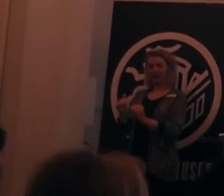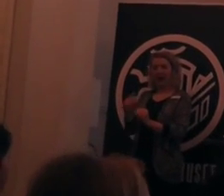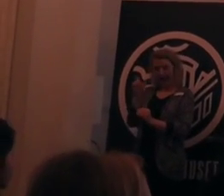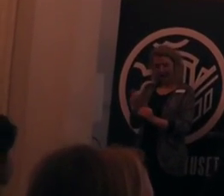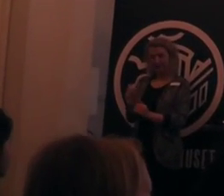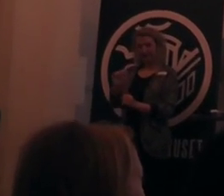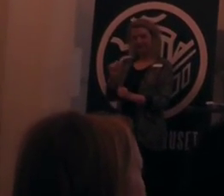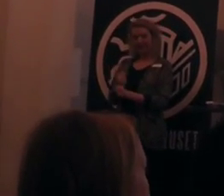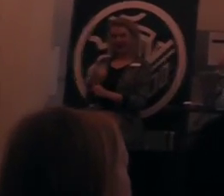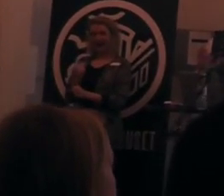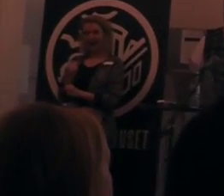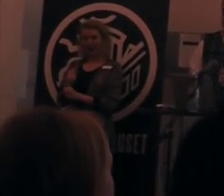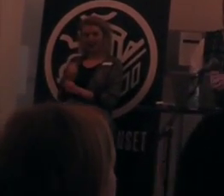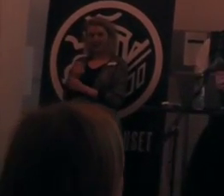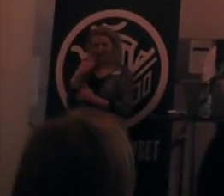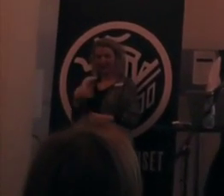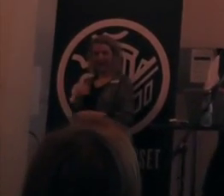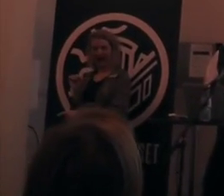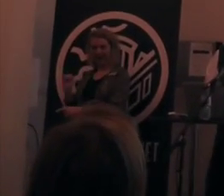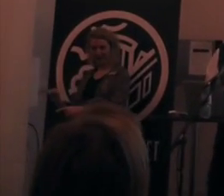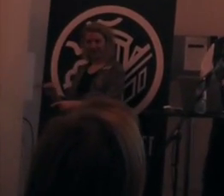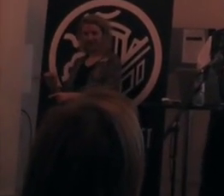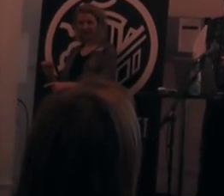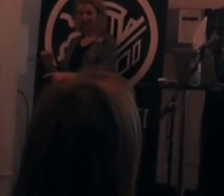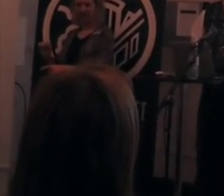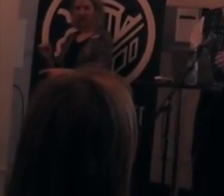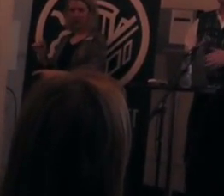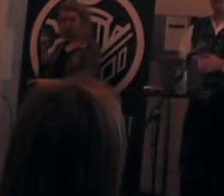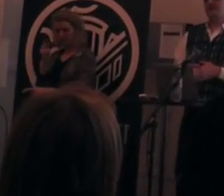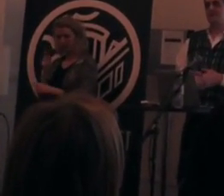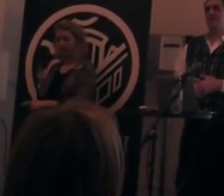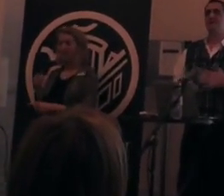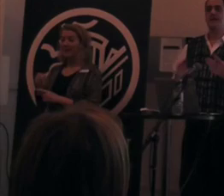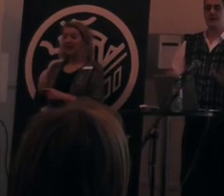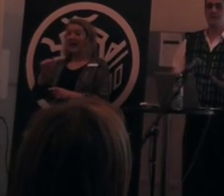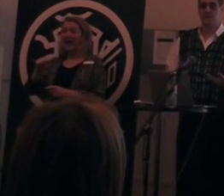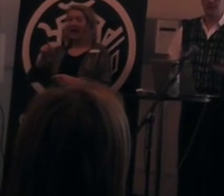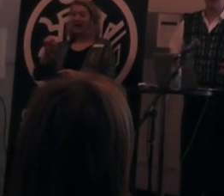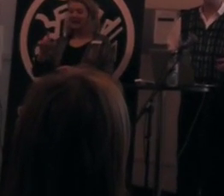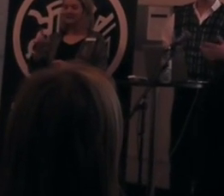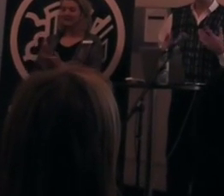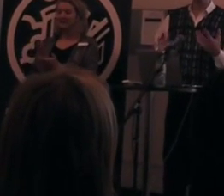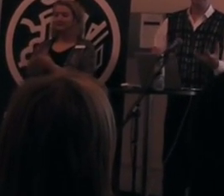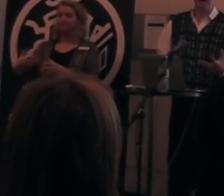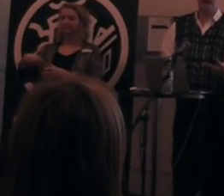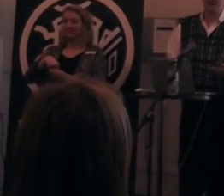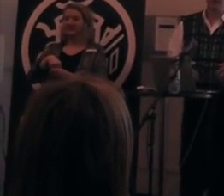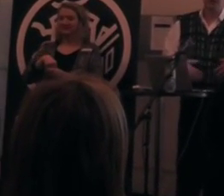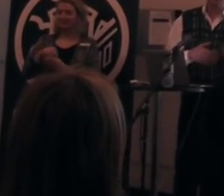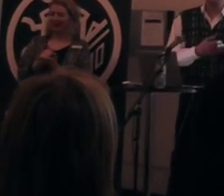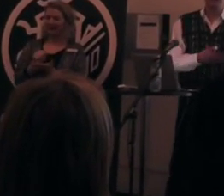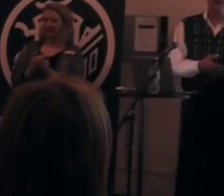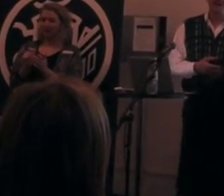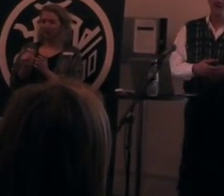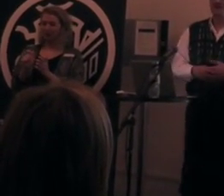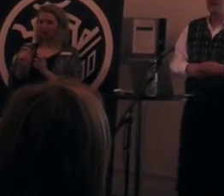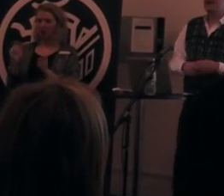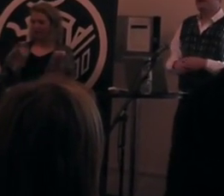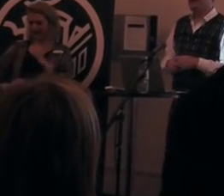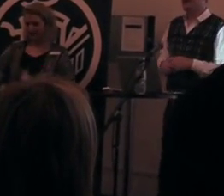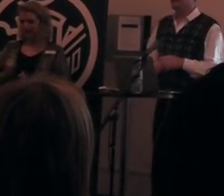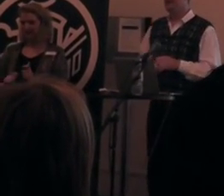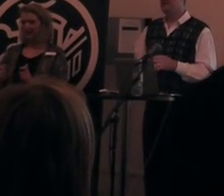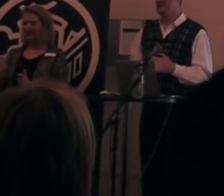so, so Alex was caught in the press conference when I arrived there to shine a light